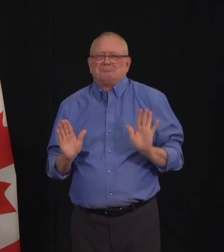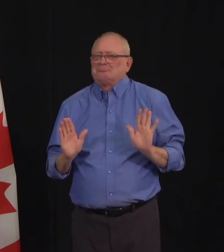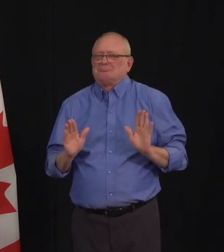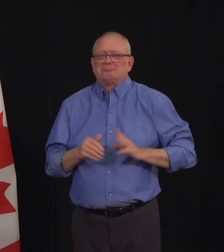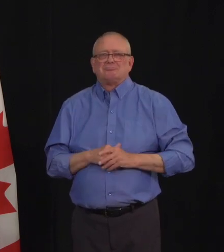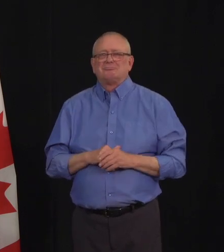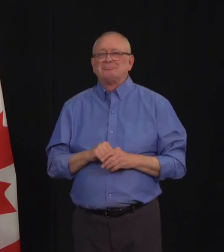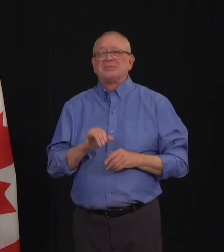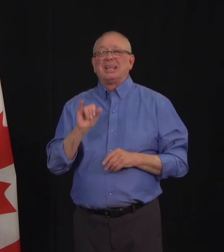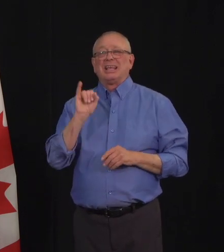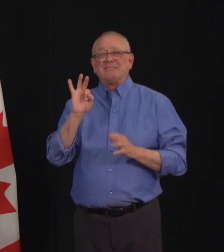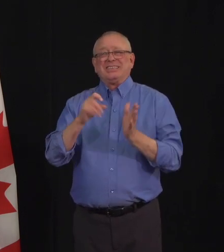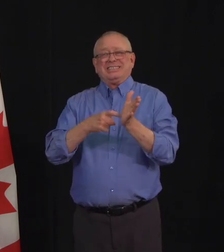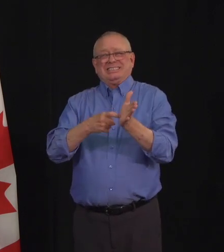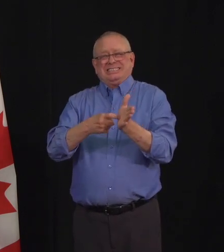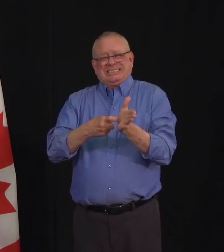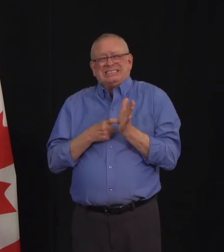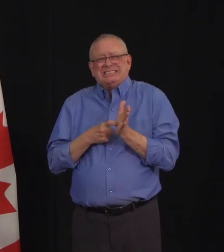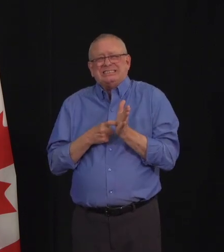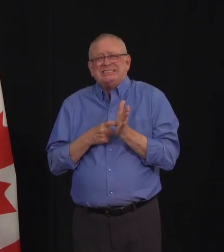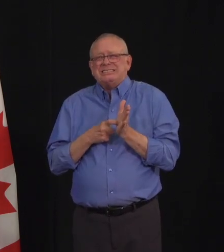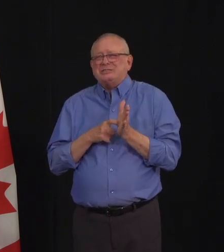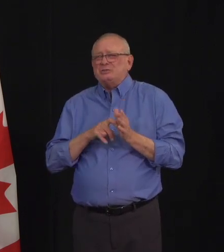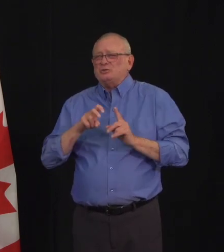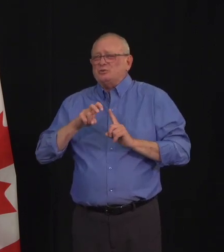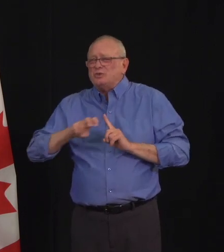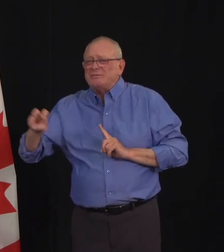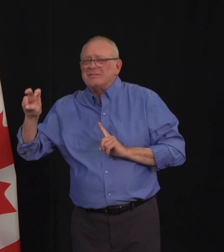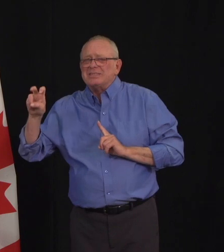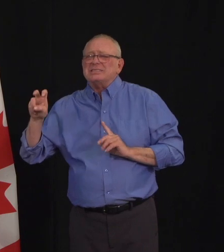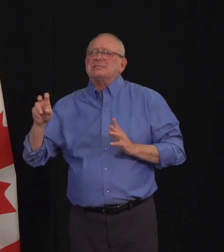that can happen, and there